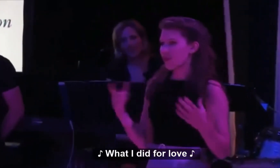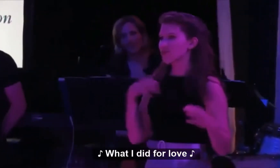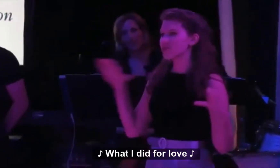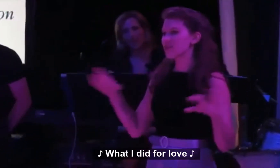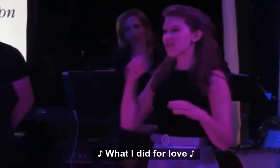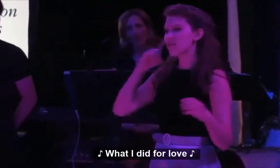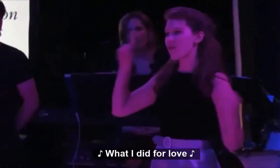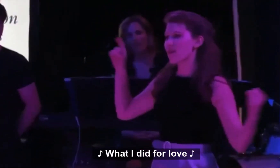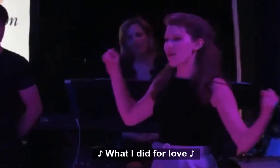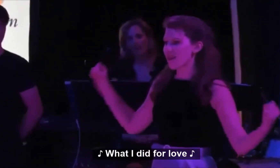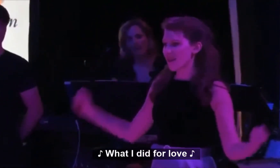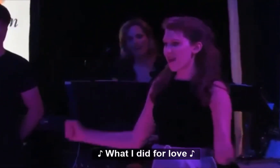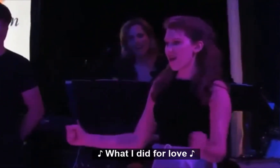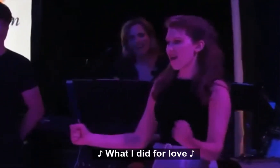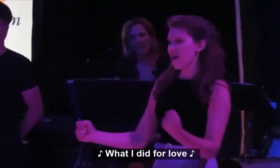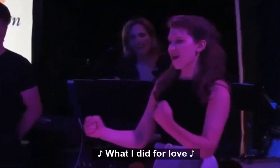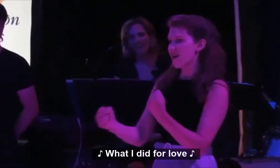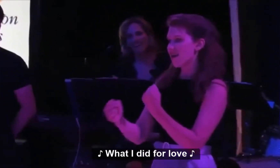for.